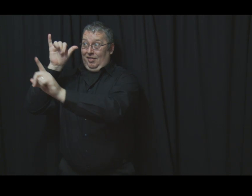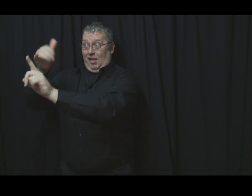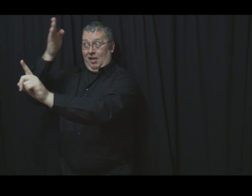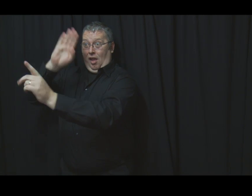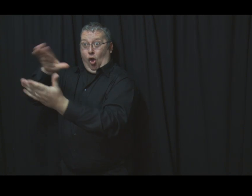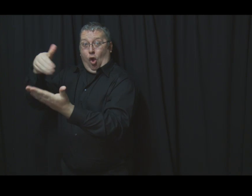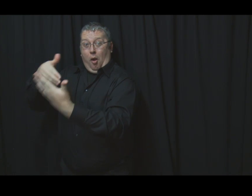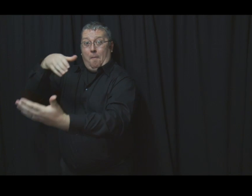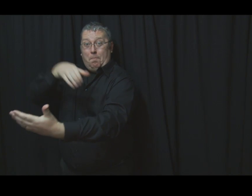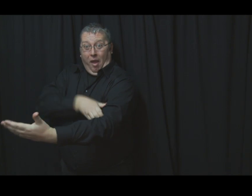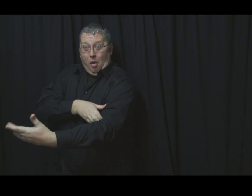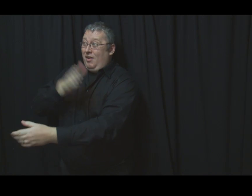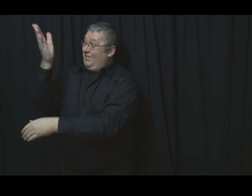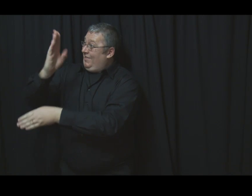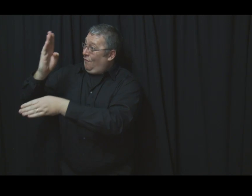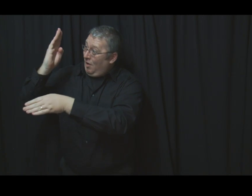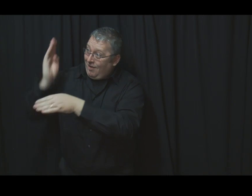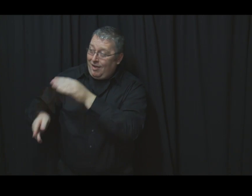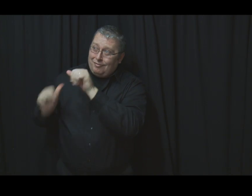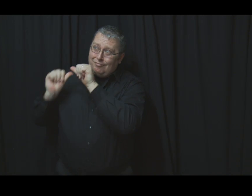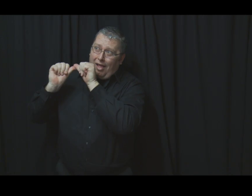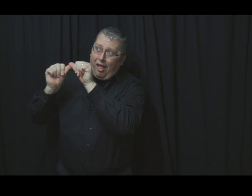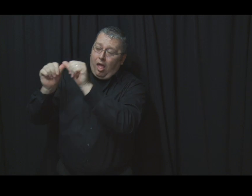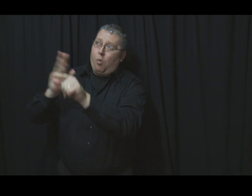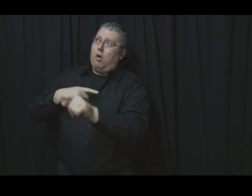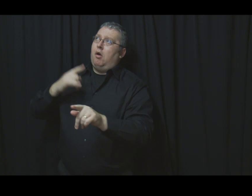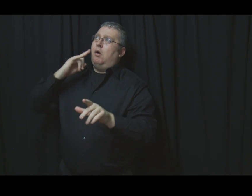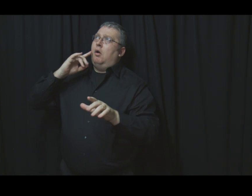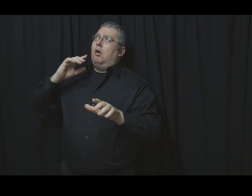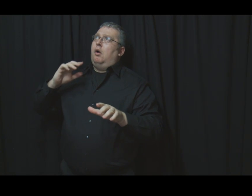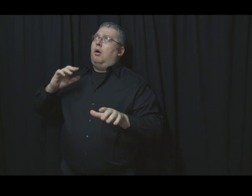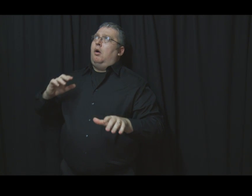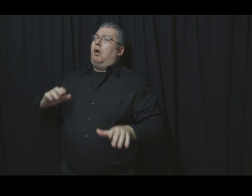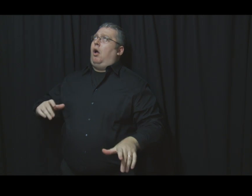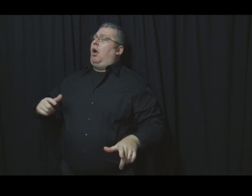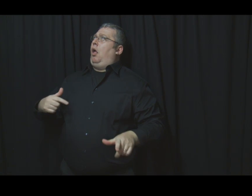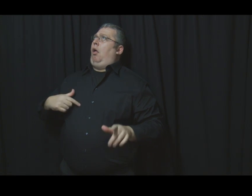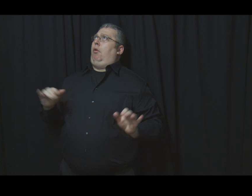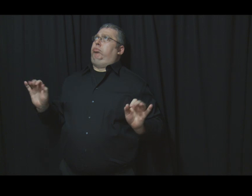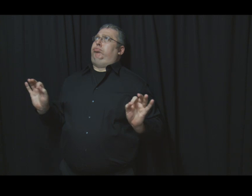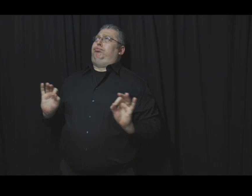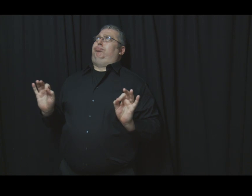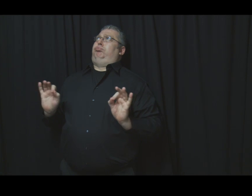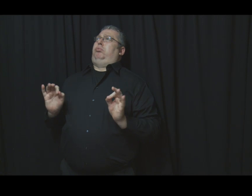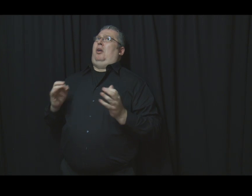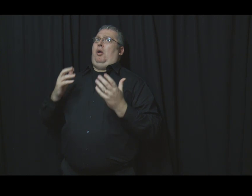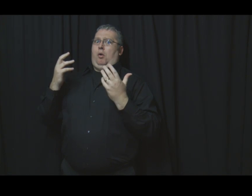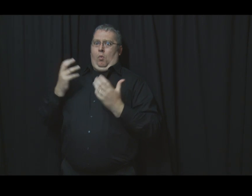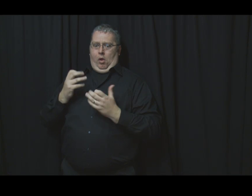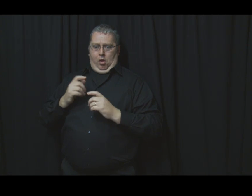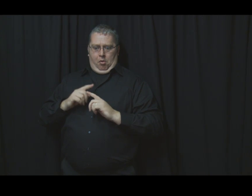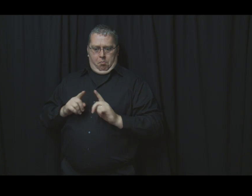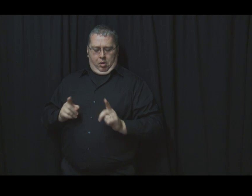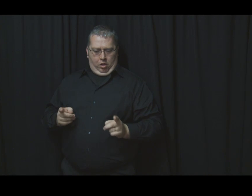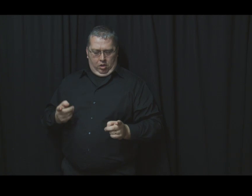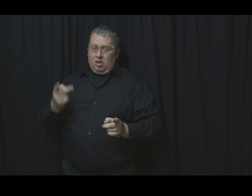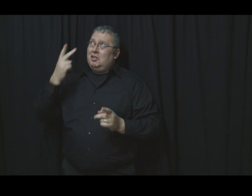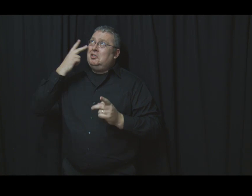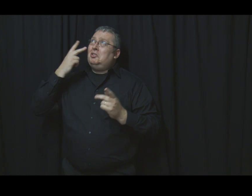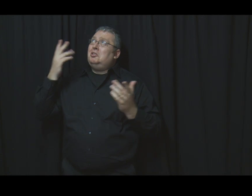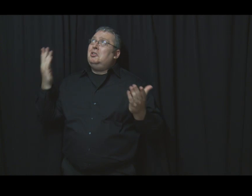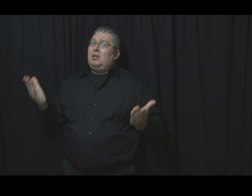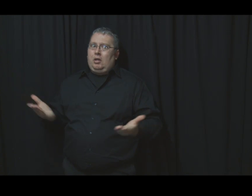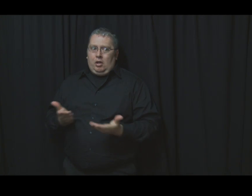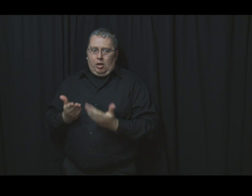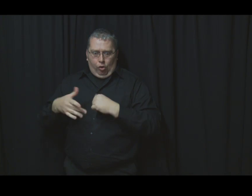all-powerful, infinite, you stand back in awe, you realize how small we are, you realize, wow, that God would consider this planet is